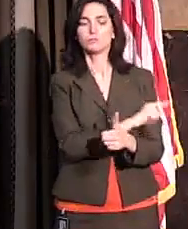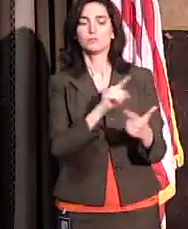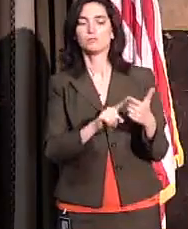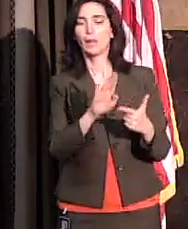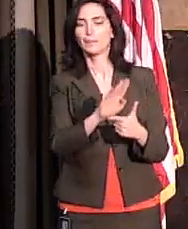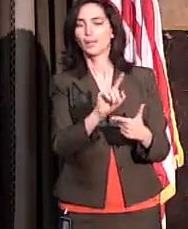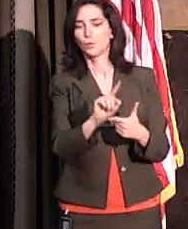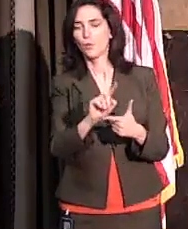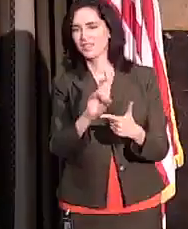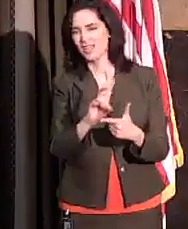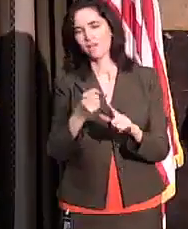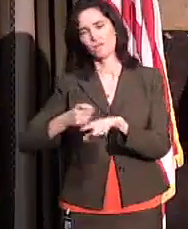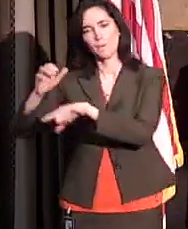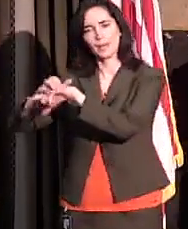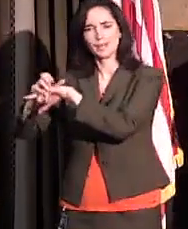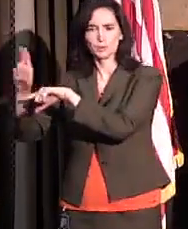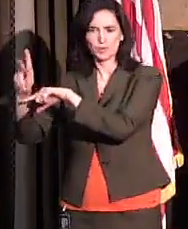variant,